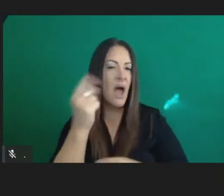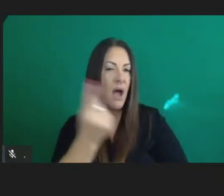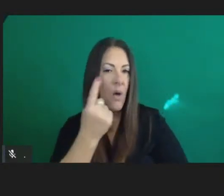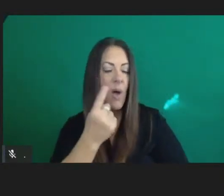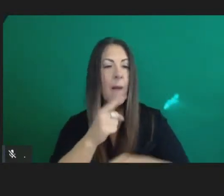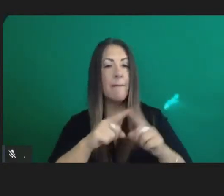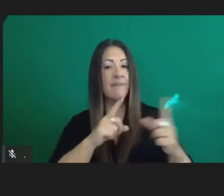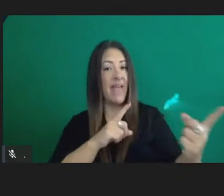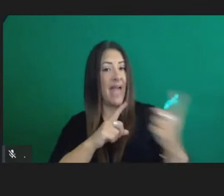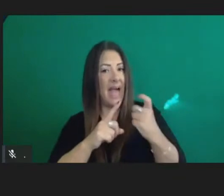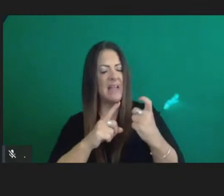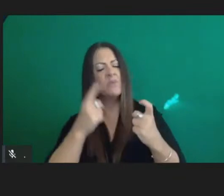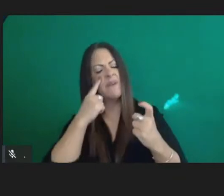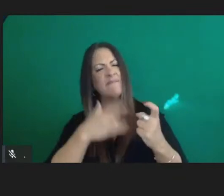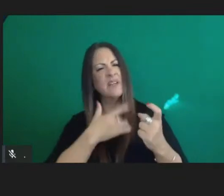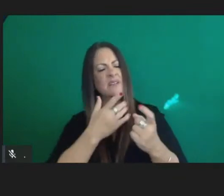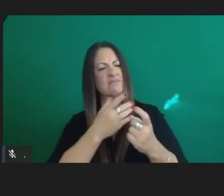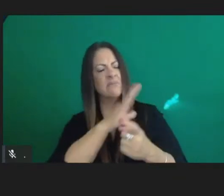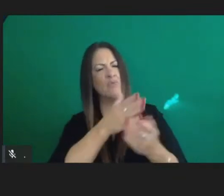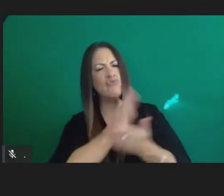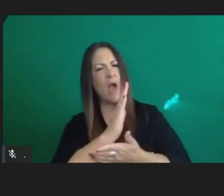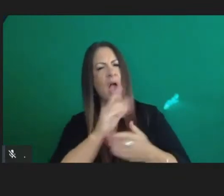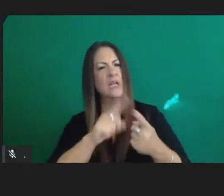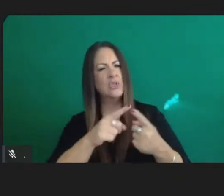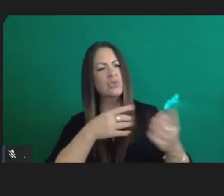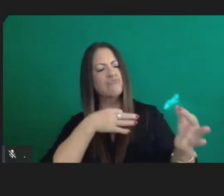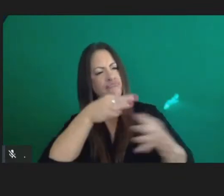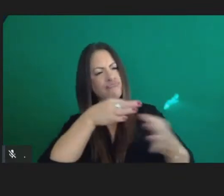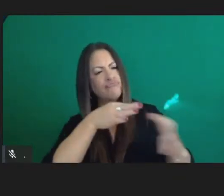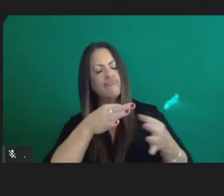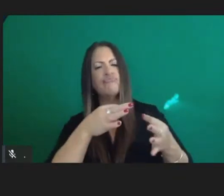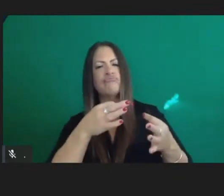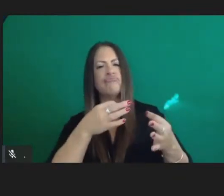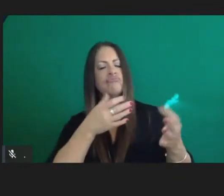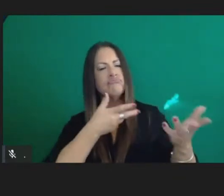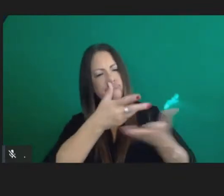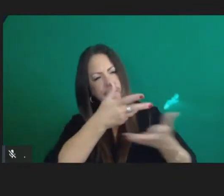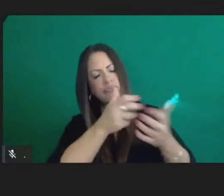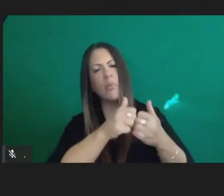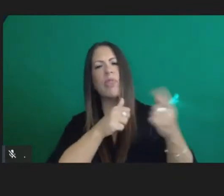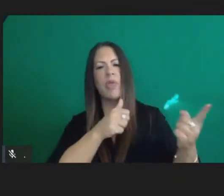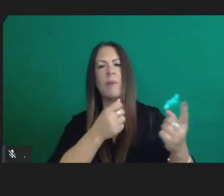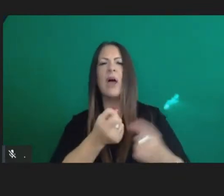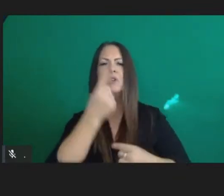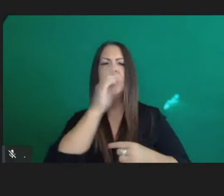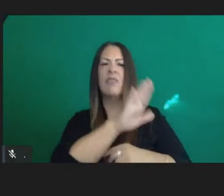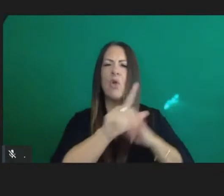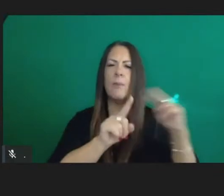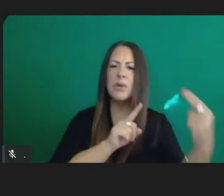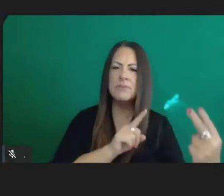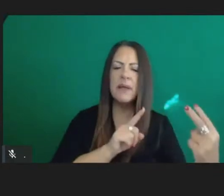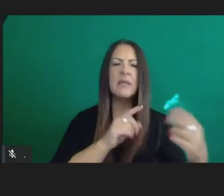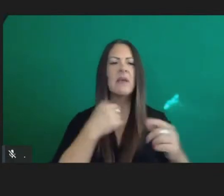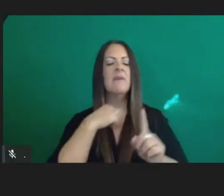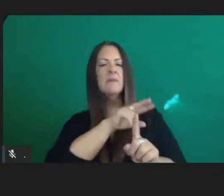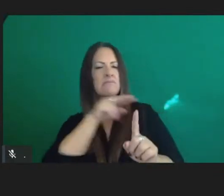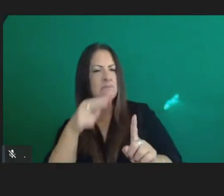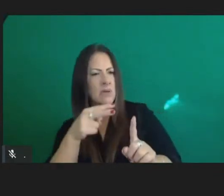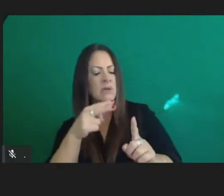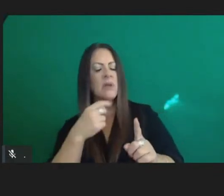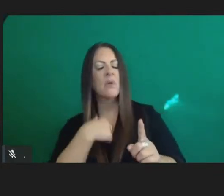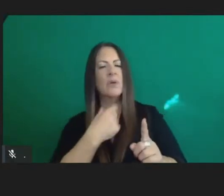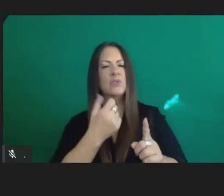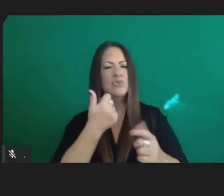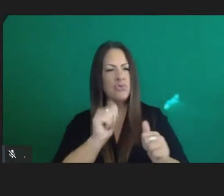to enter into that conversation and understand it, understand the perspective of the county, their leadership, their public health team.